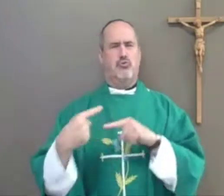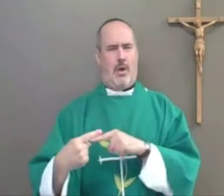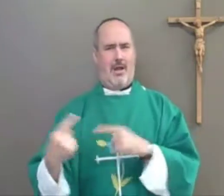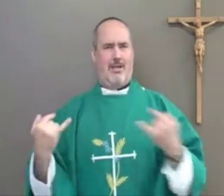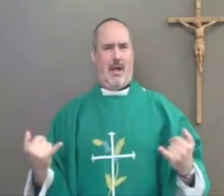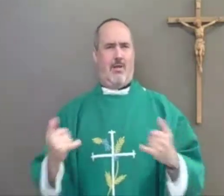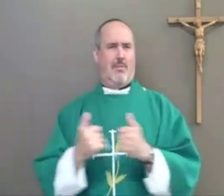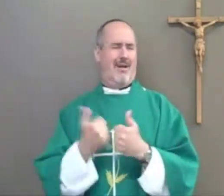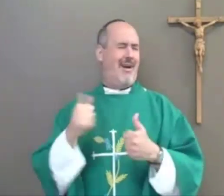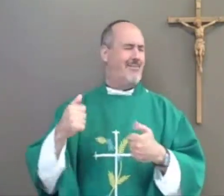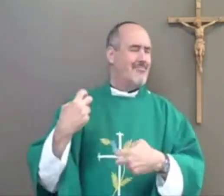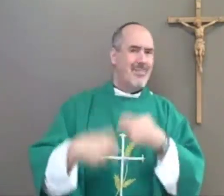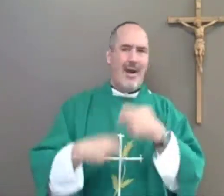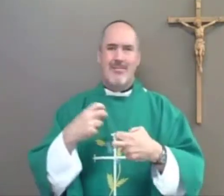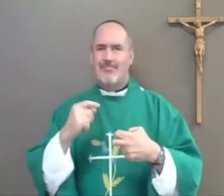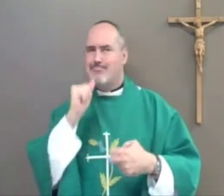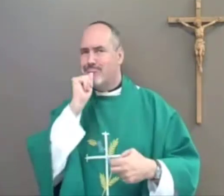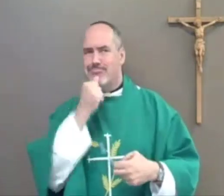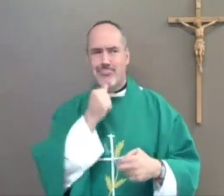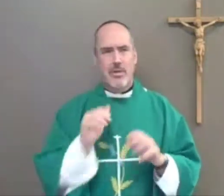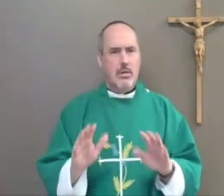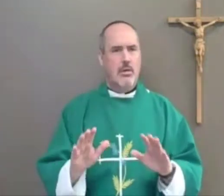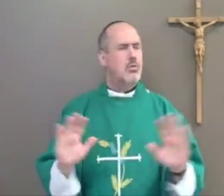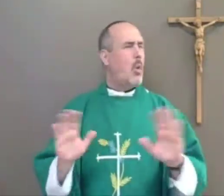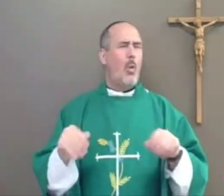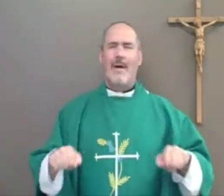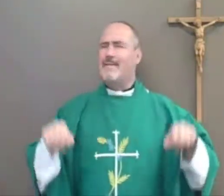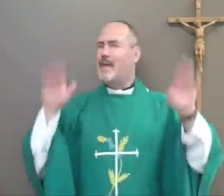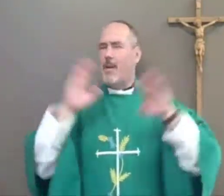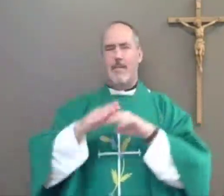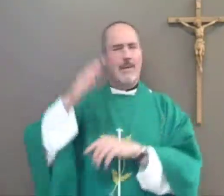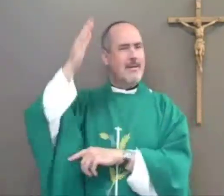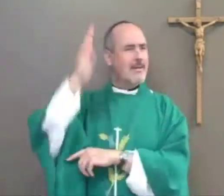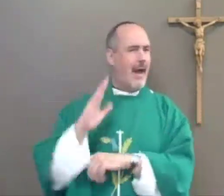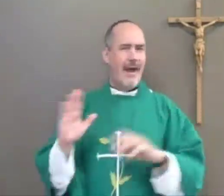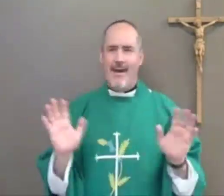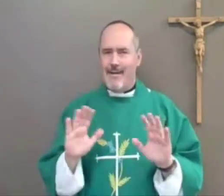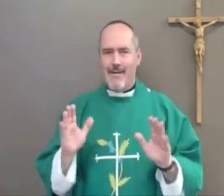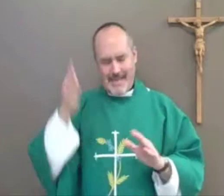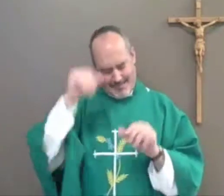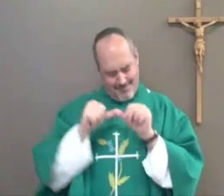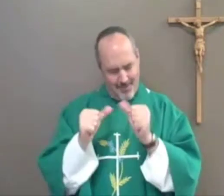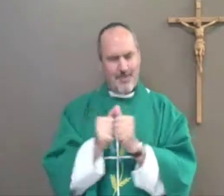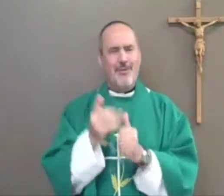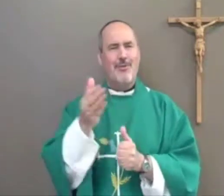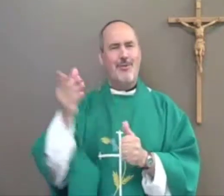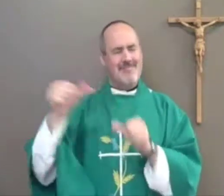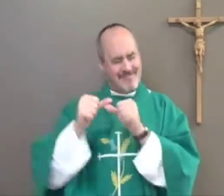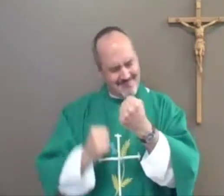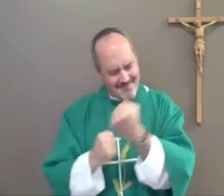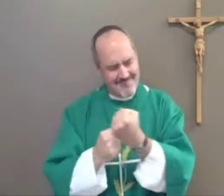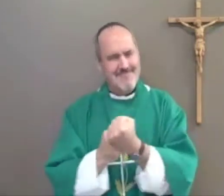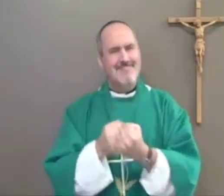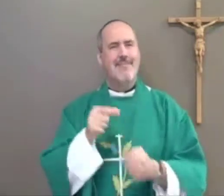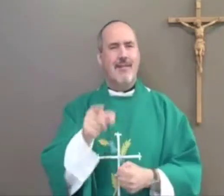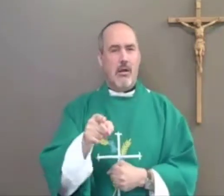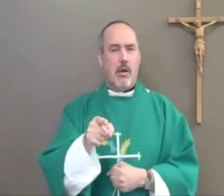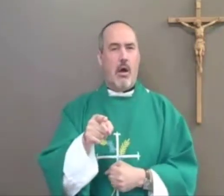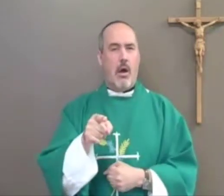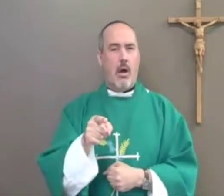So if you're struggling today or having any problems or suffering from something, don't give up on God. Keep going. God loves you